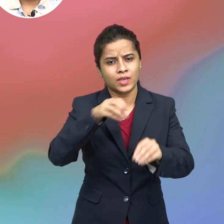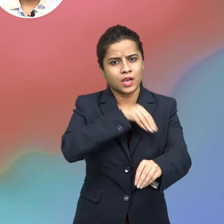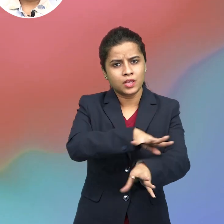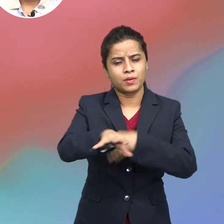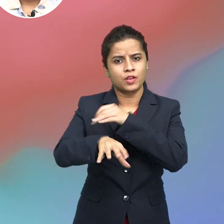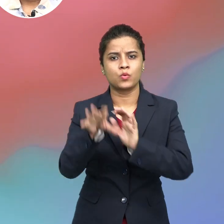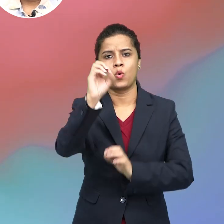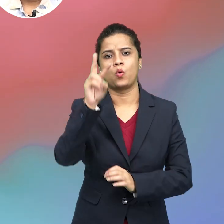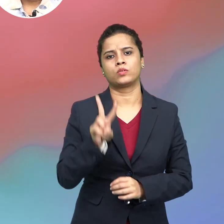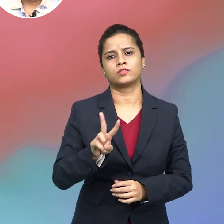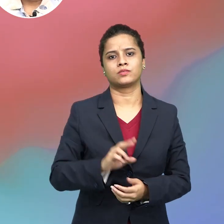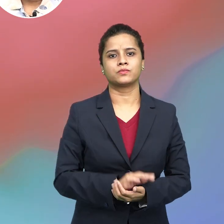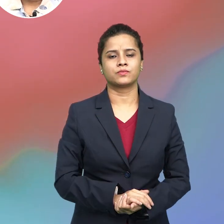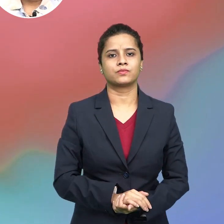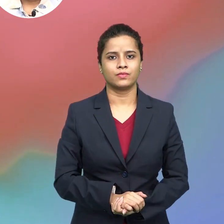oxygen.